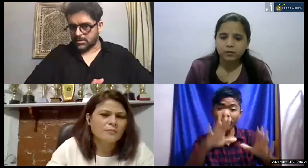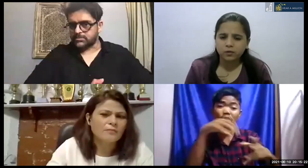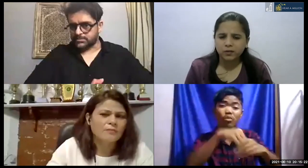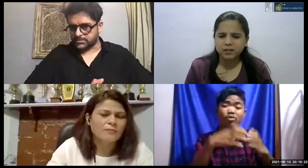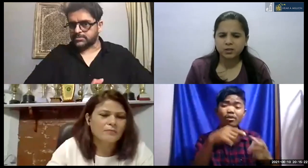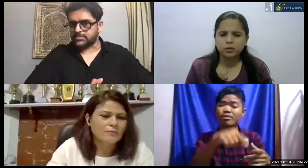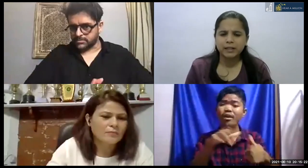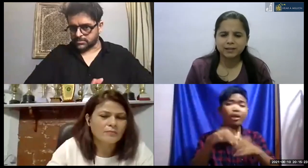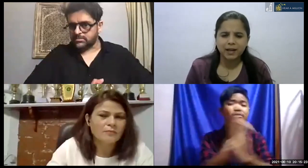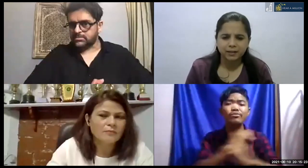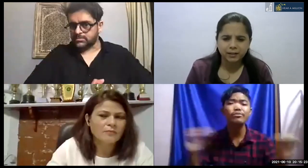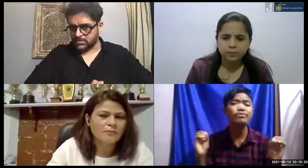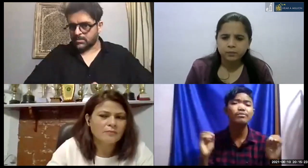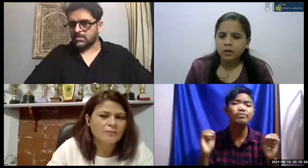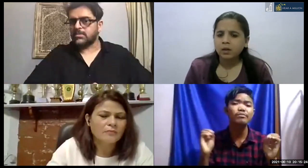Standard.